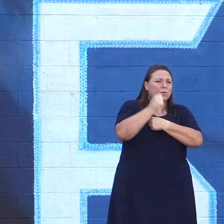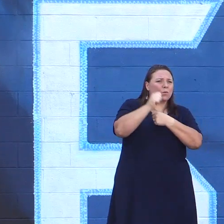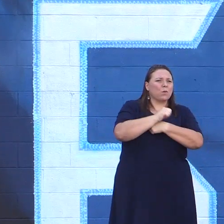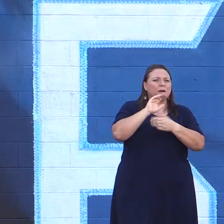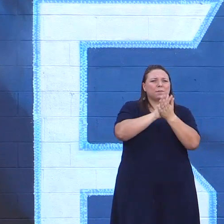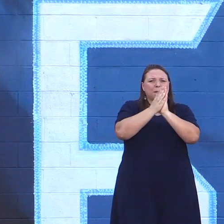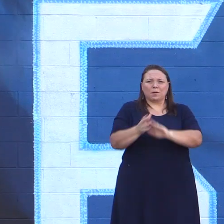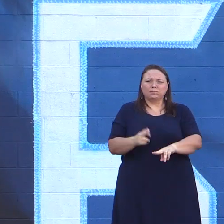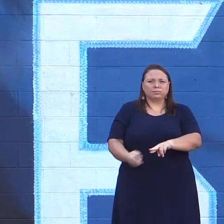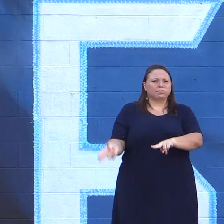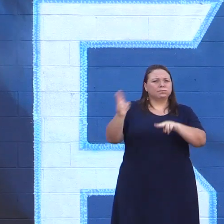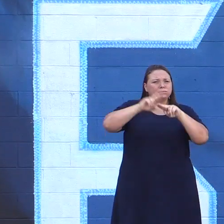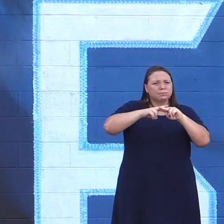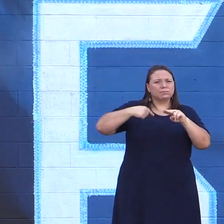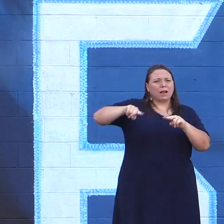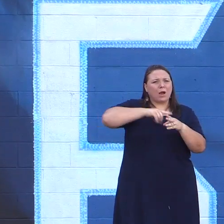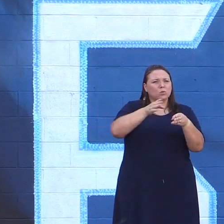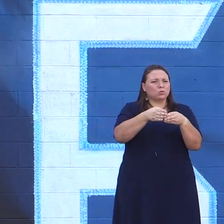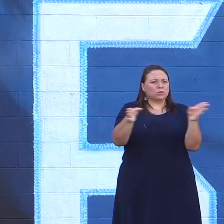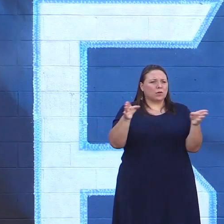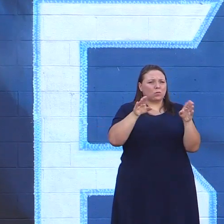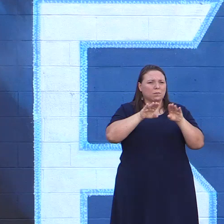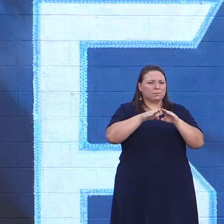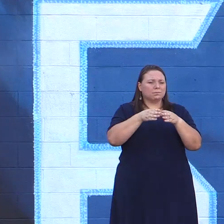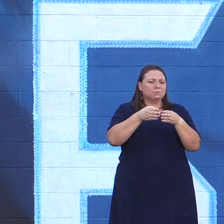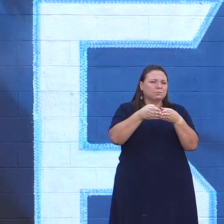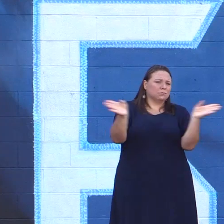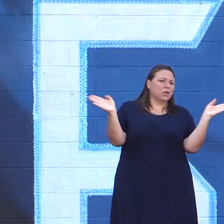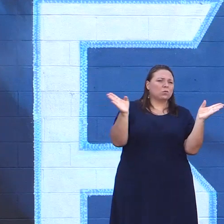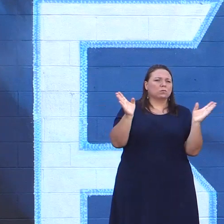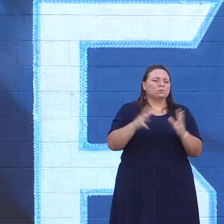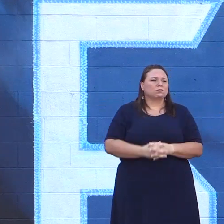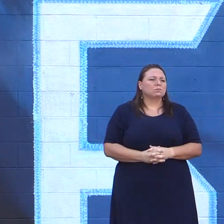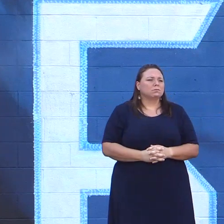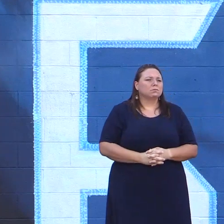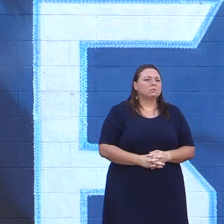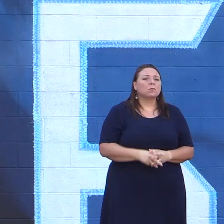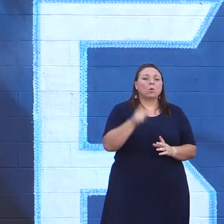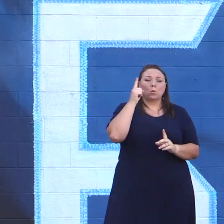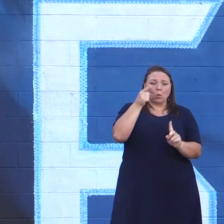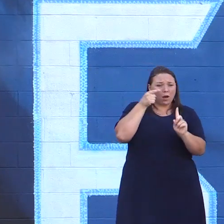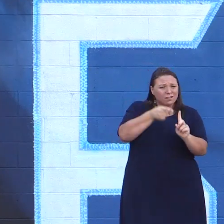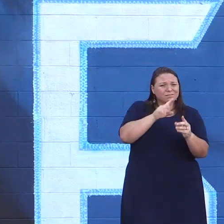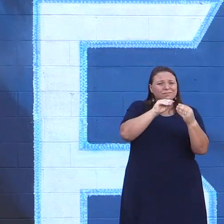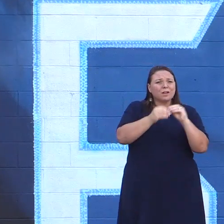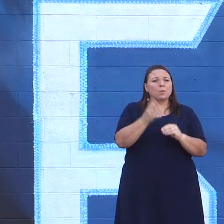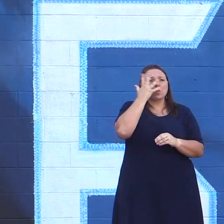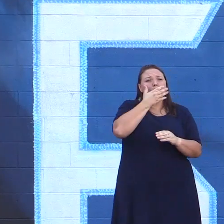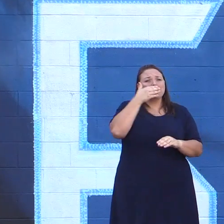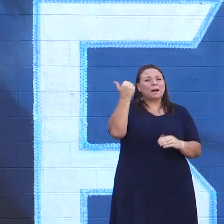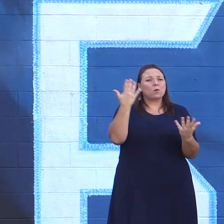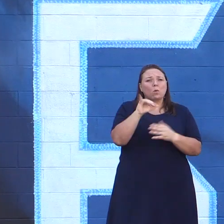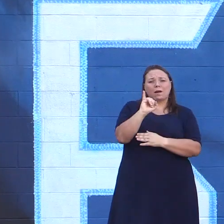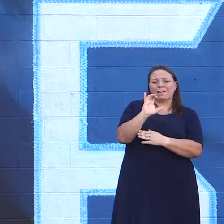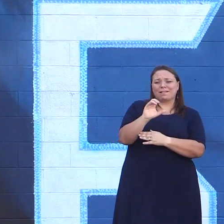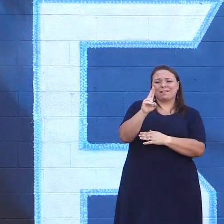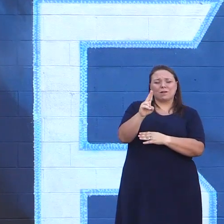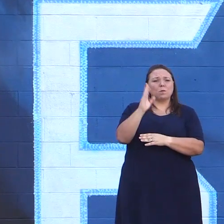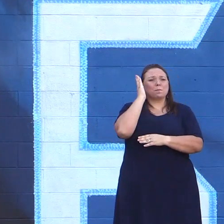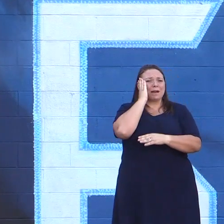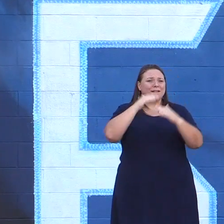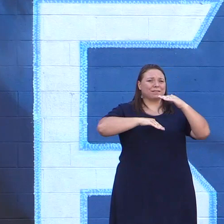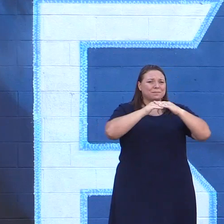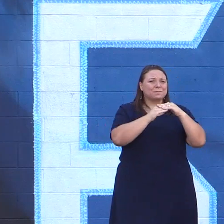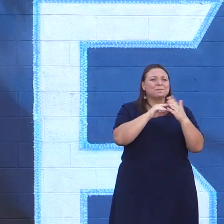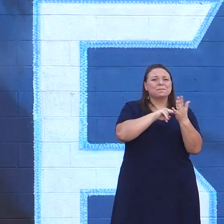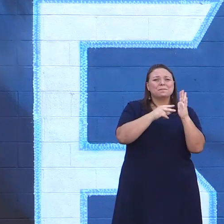to be increased in our general public. One metric that is looking better today is the ICU bed capacity.